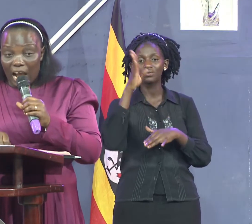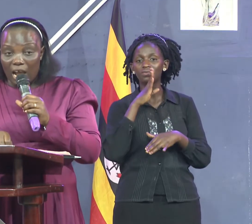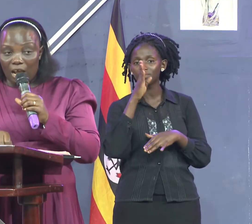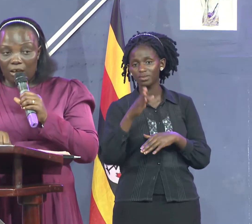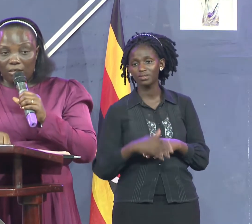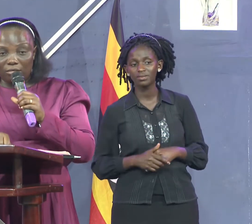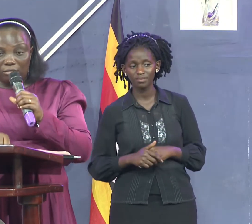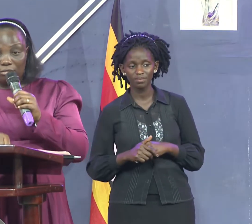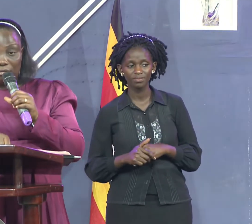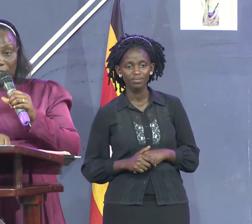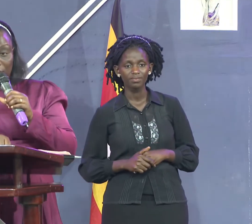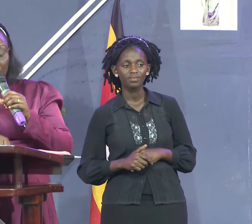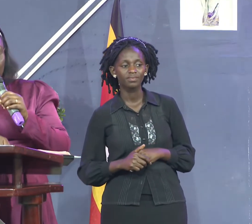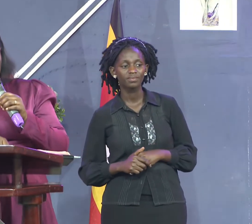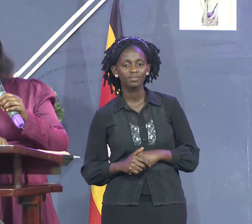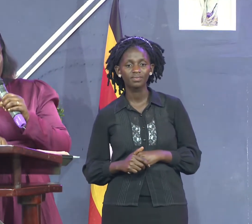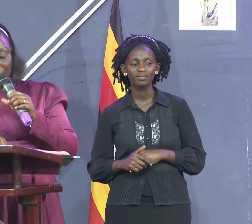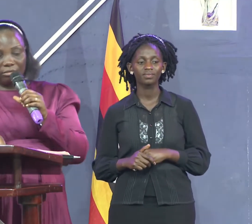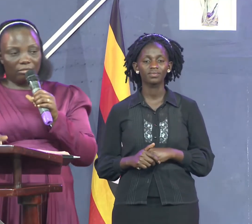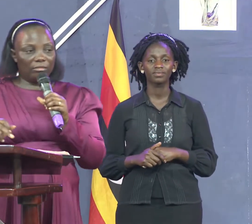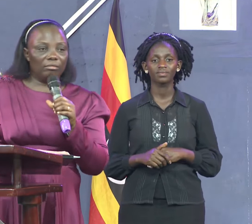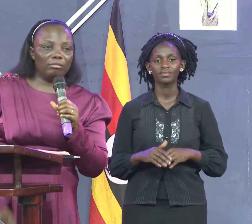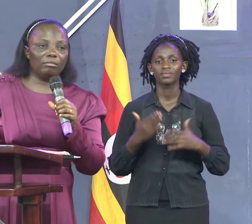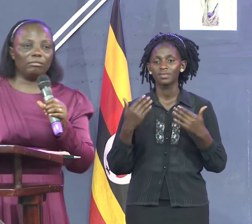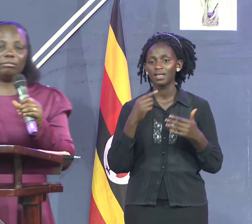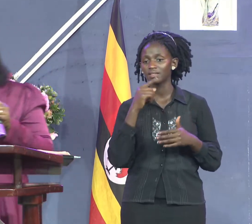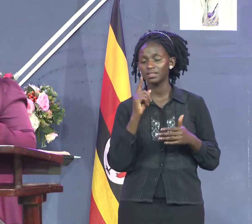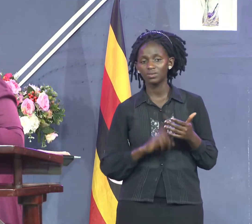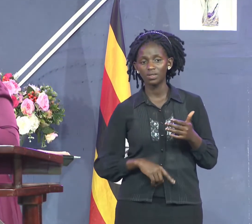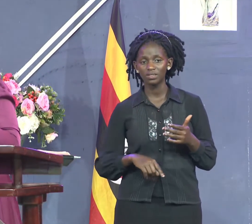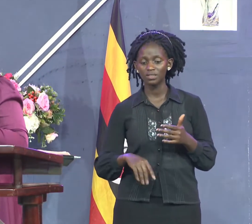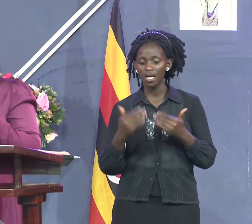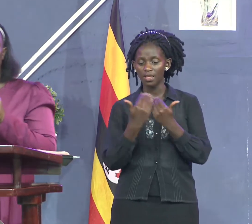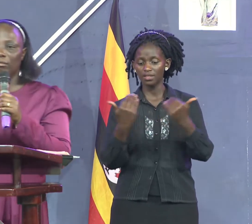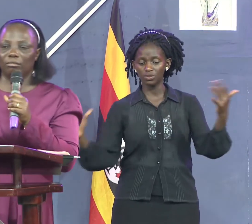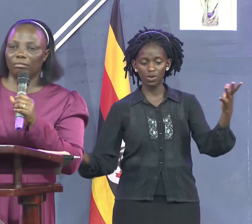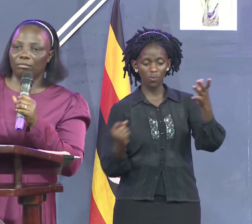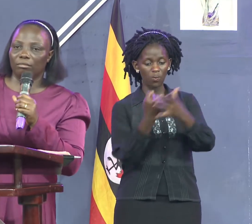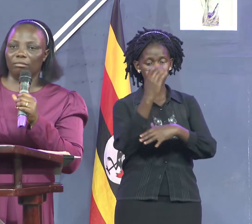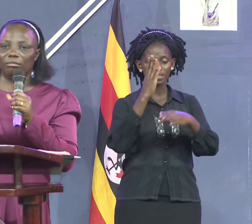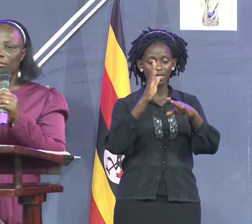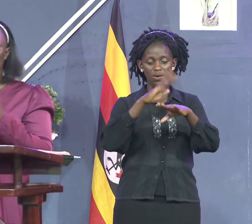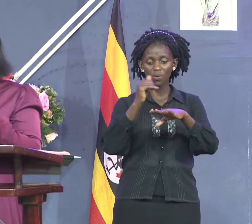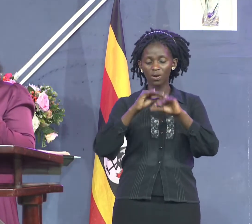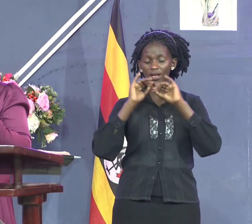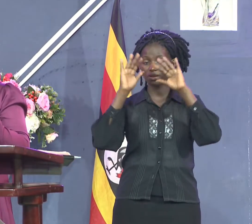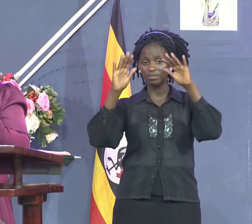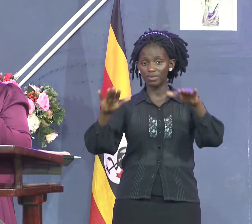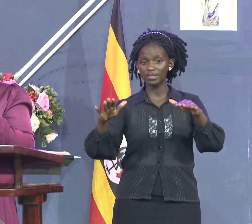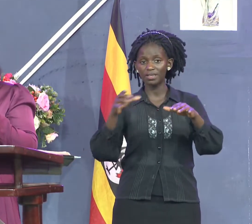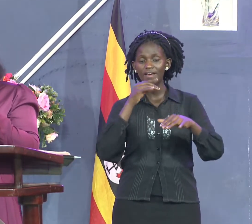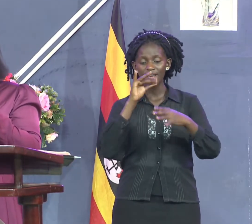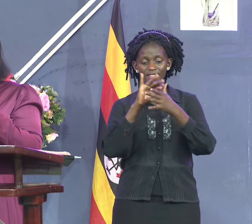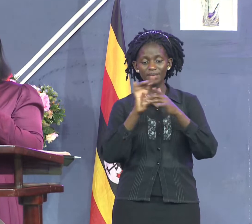yanatenderezebwanga. Proverbs 31 from verses 28. Her children raise and call her blessed, her